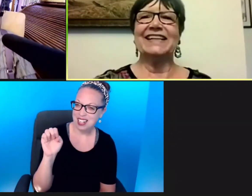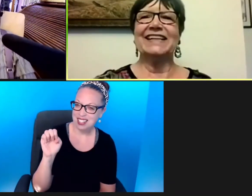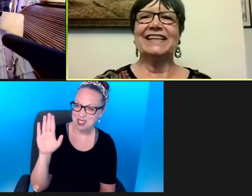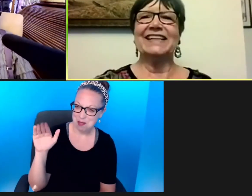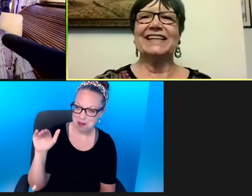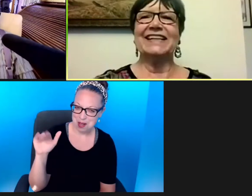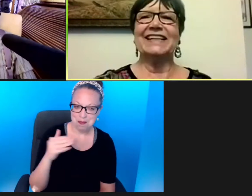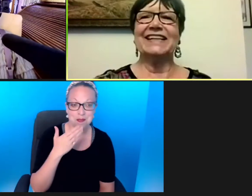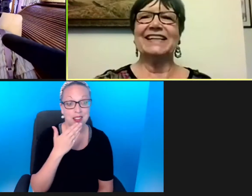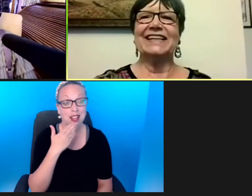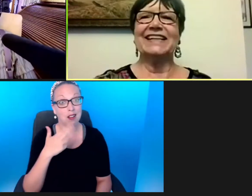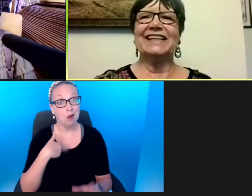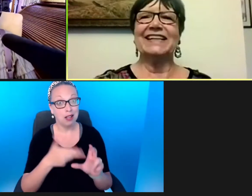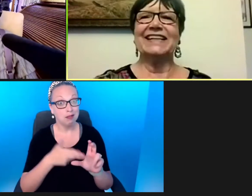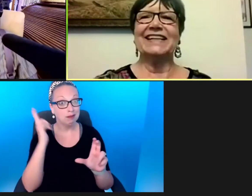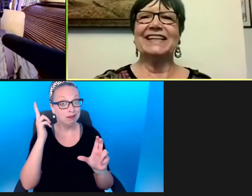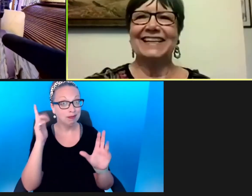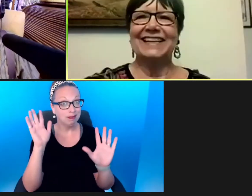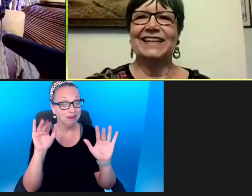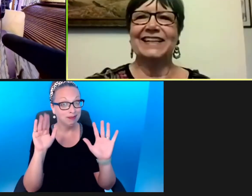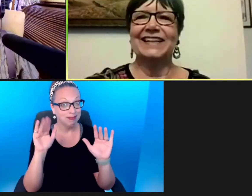All right, I'm leaving.